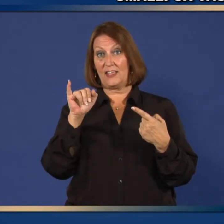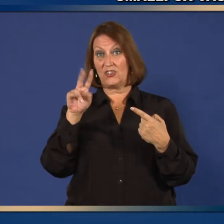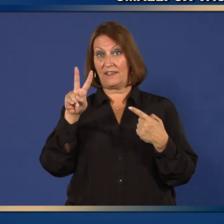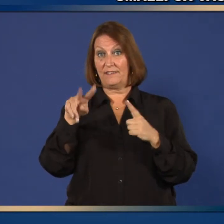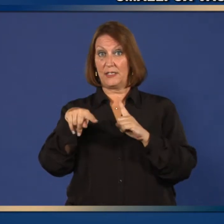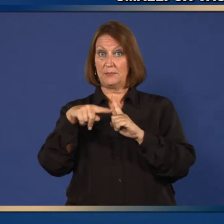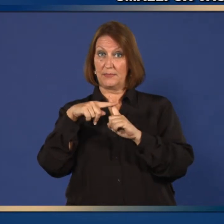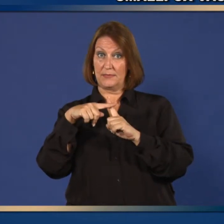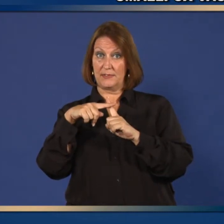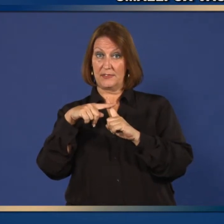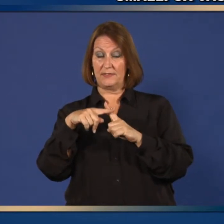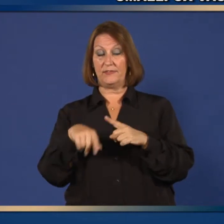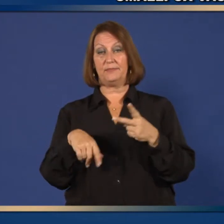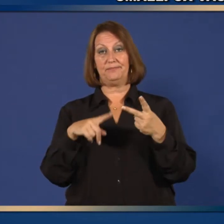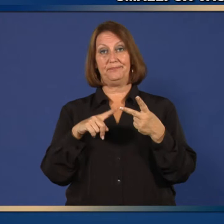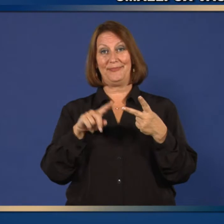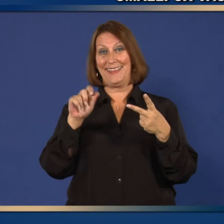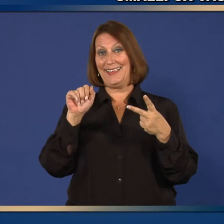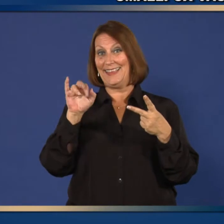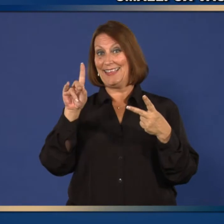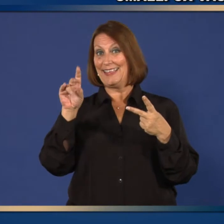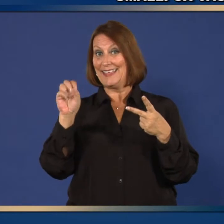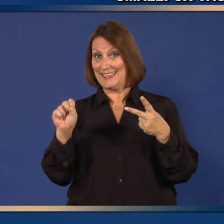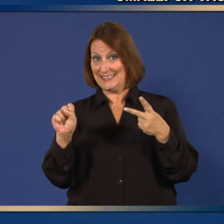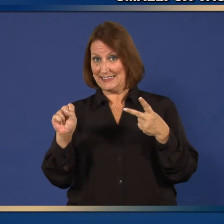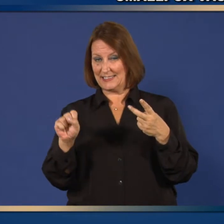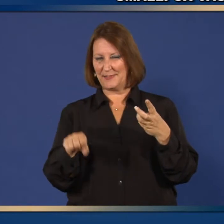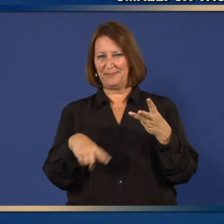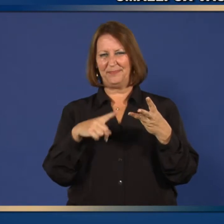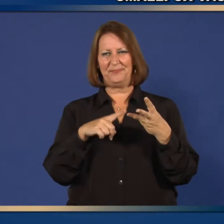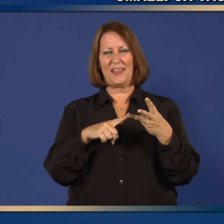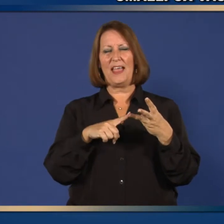primary immune deficiency disorders,